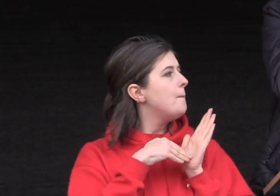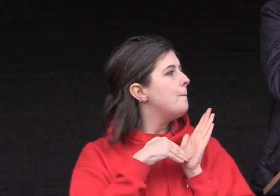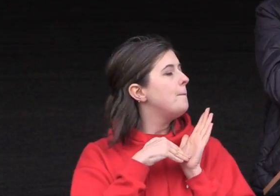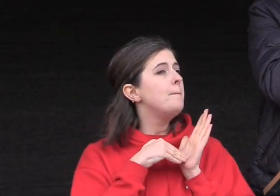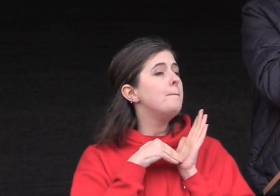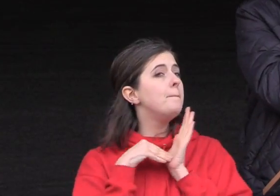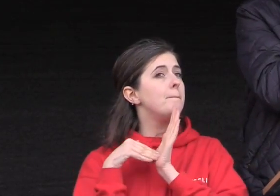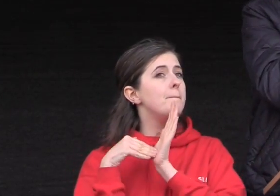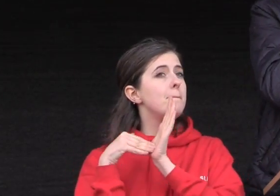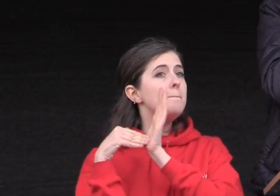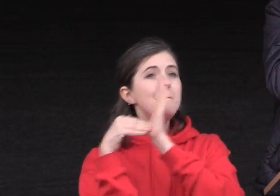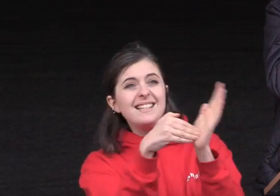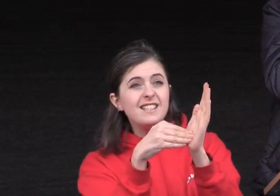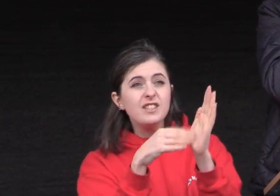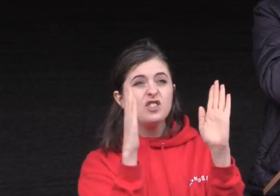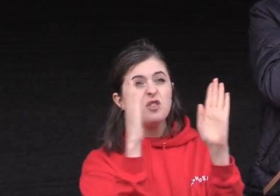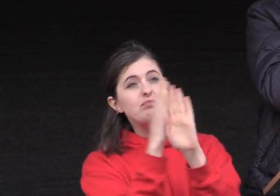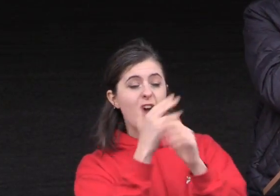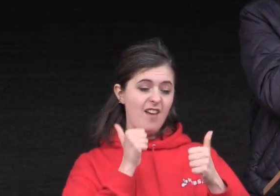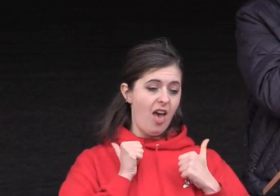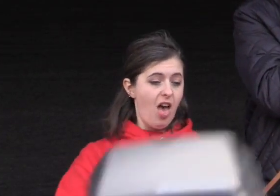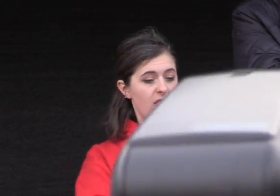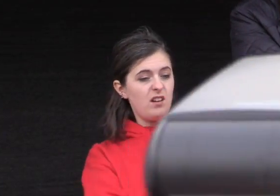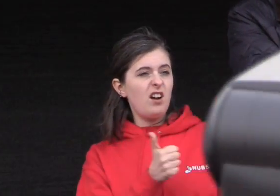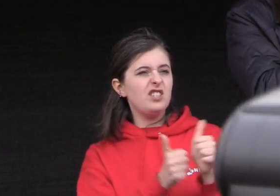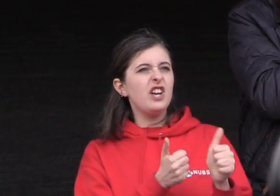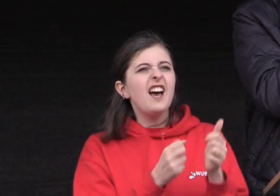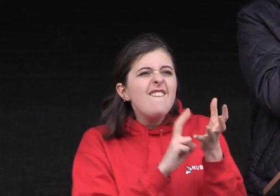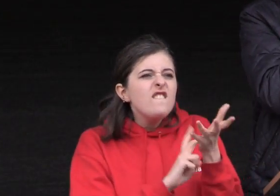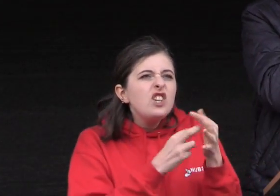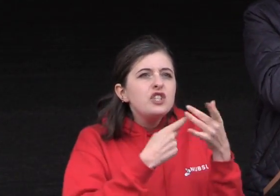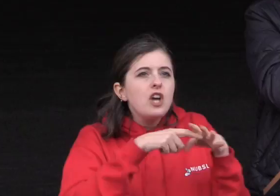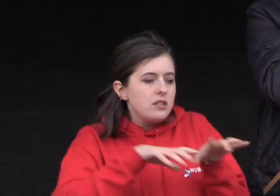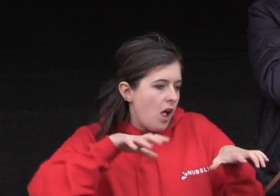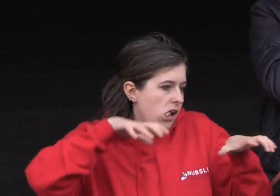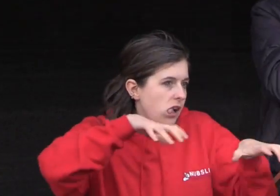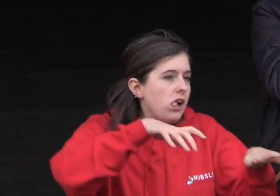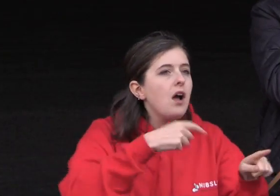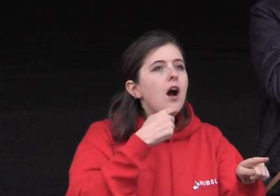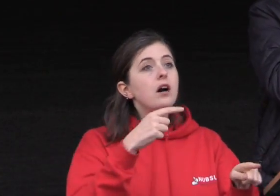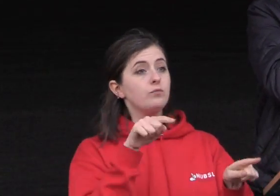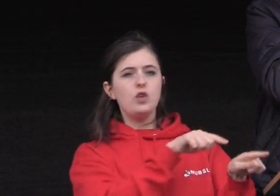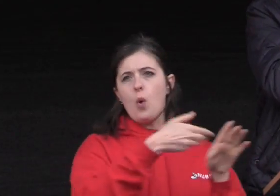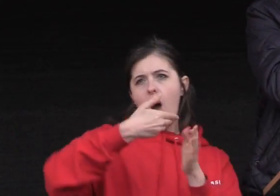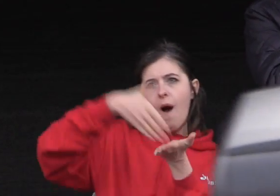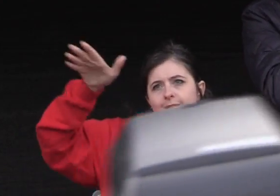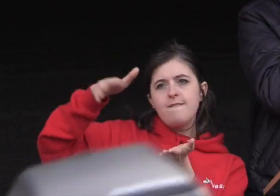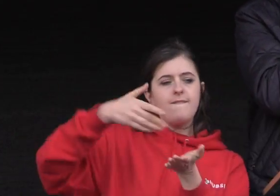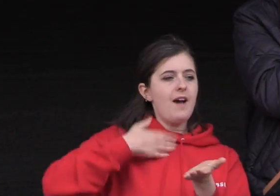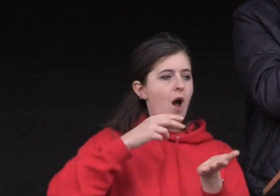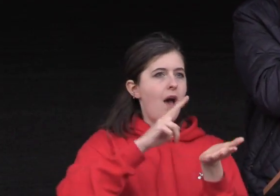our message to the private health company vultures is a simple one. Keep out of